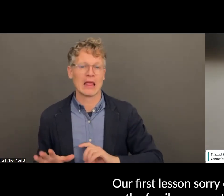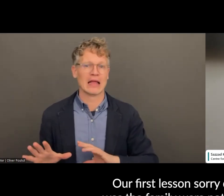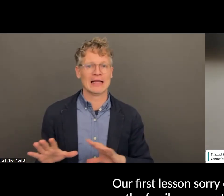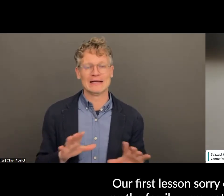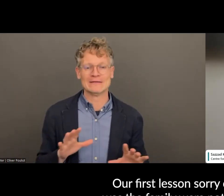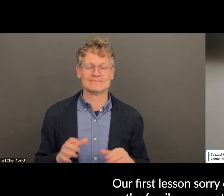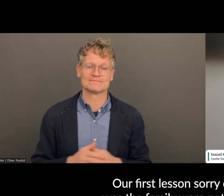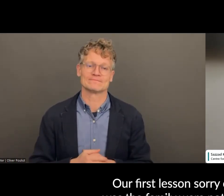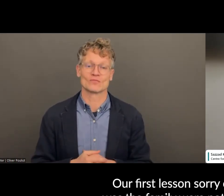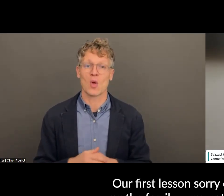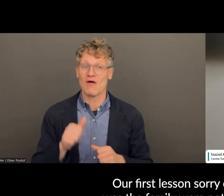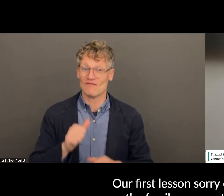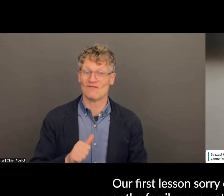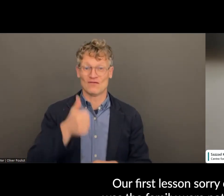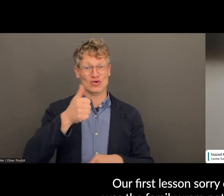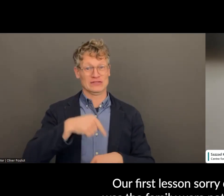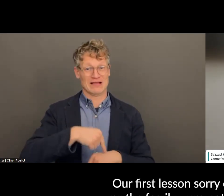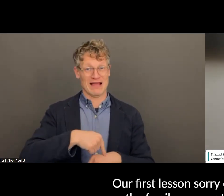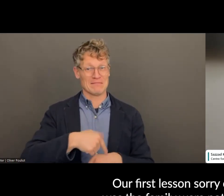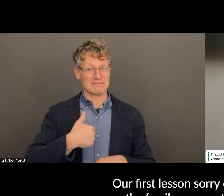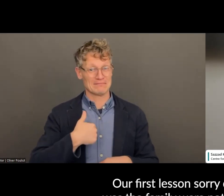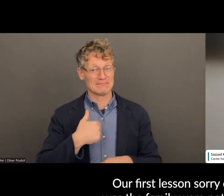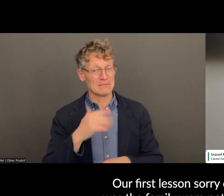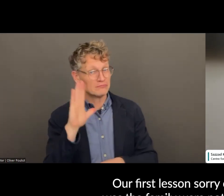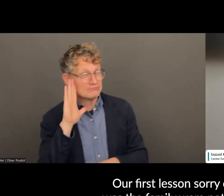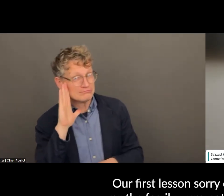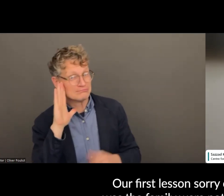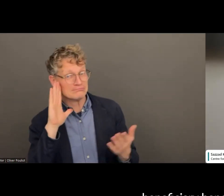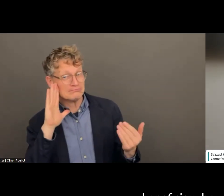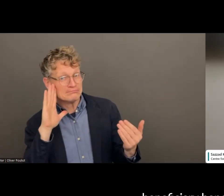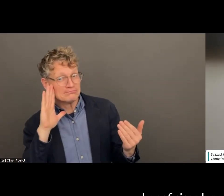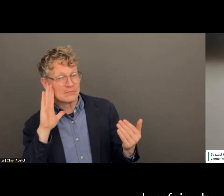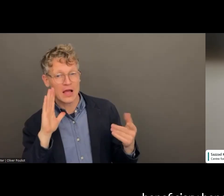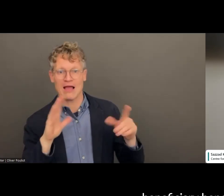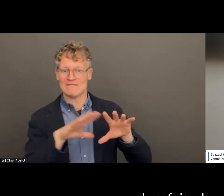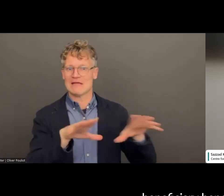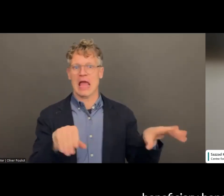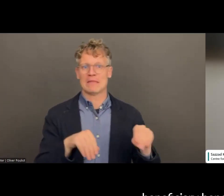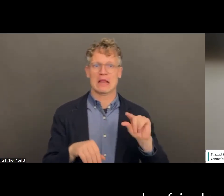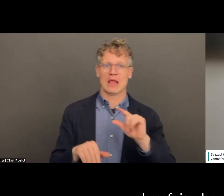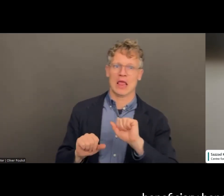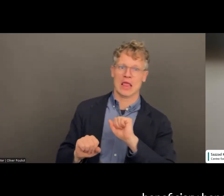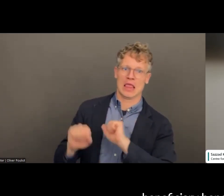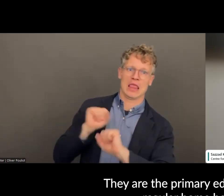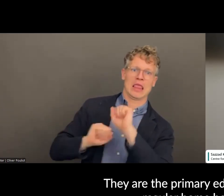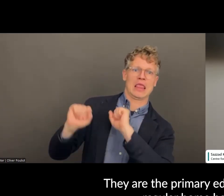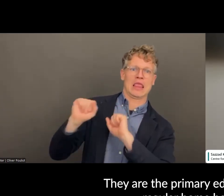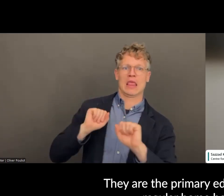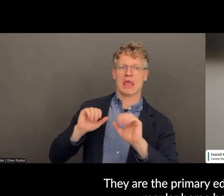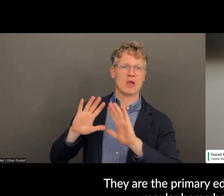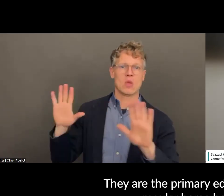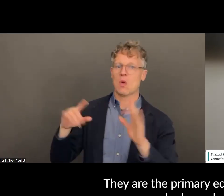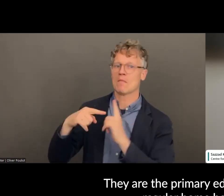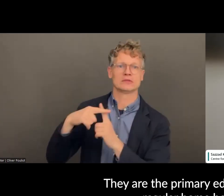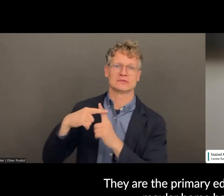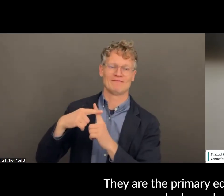our first lesson was the family were not positive, passive beneficiaries. They are the